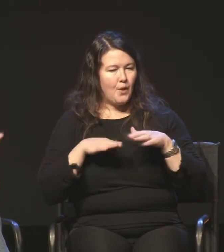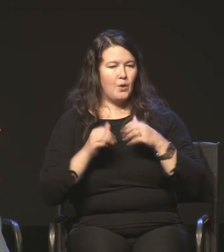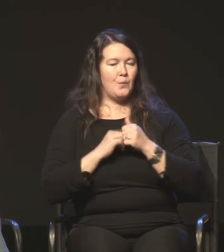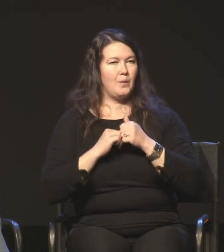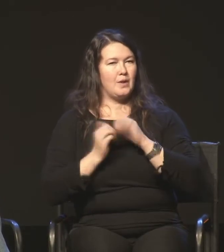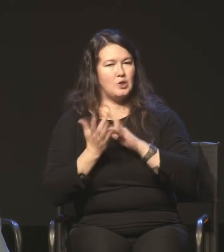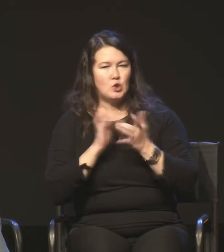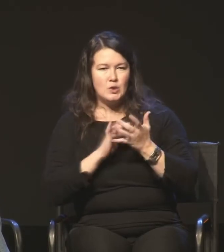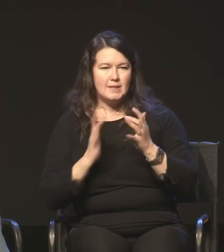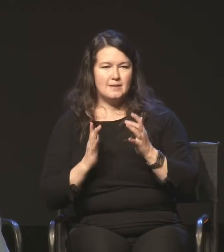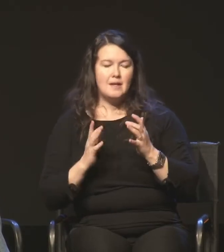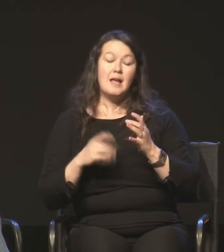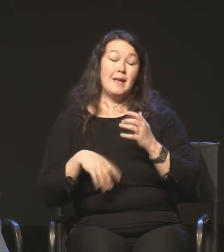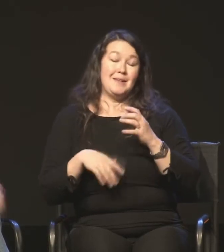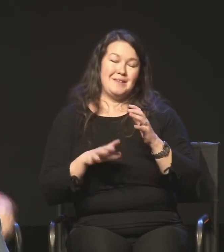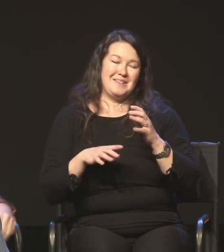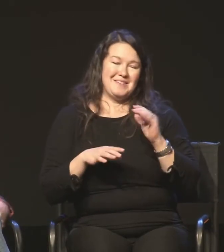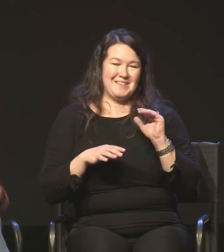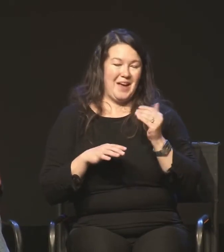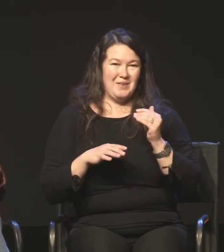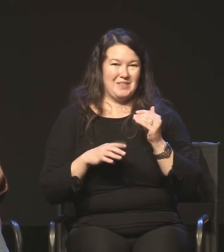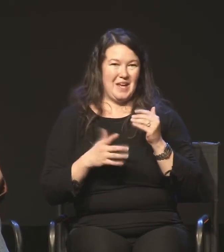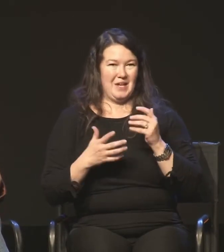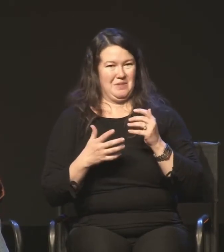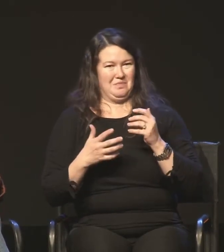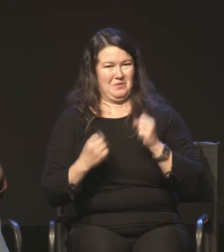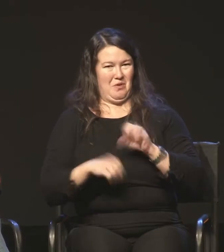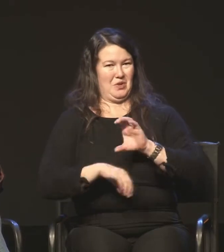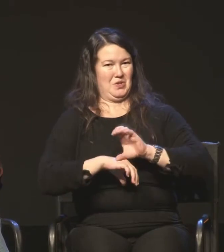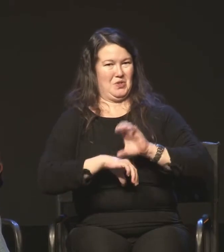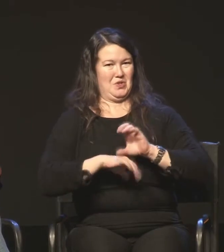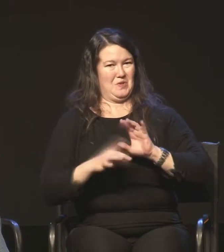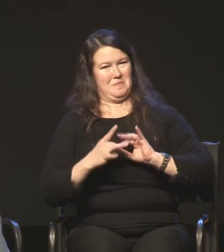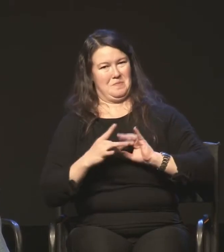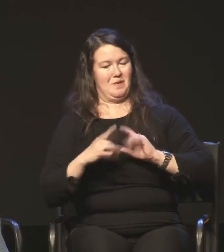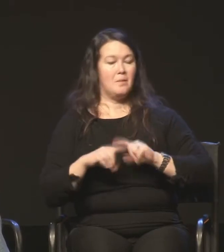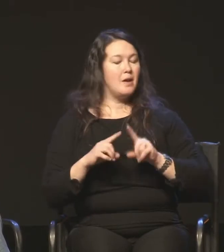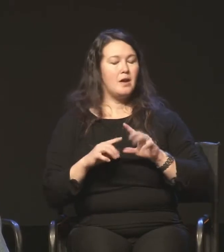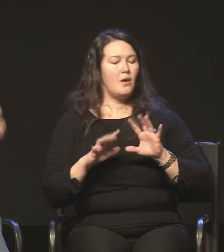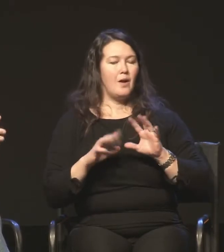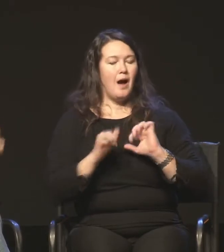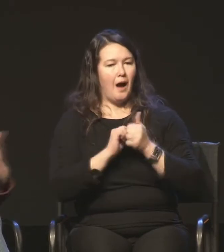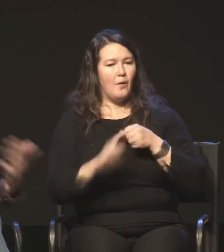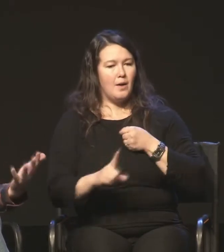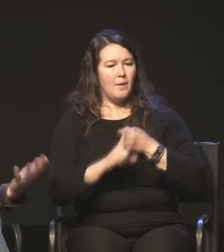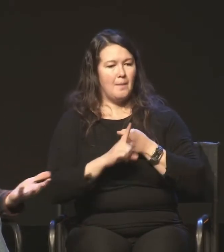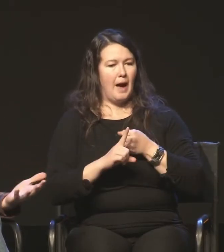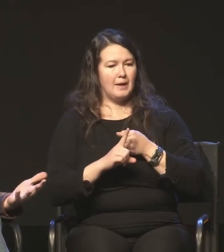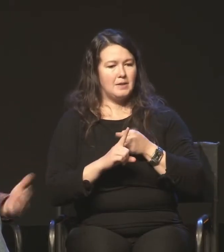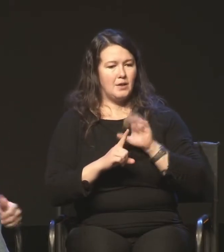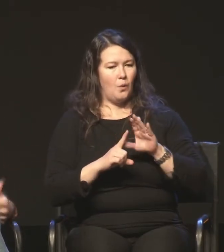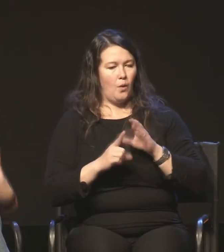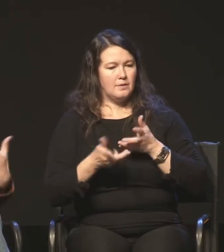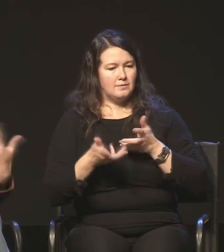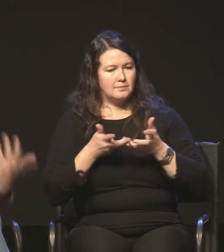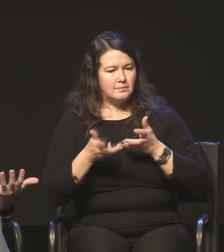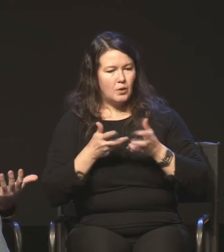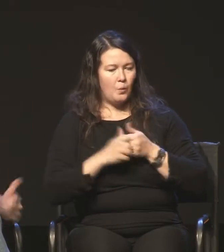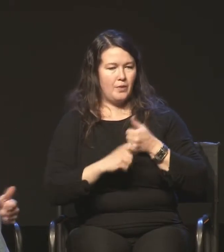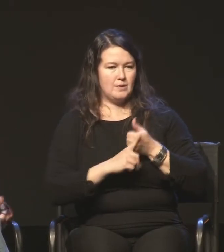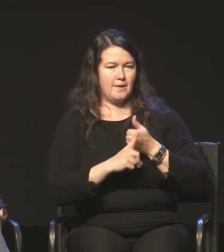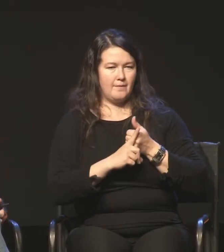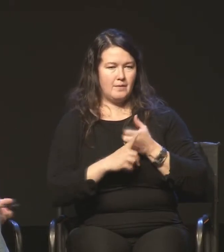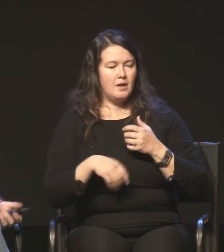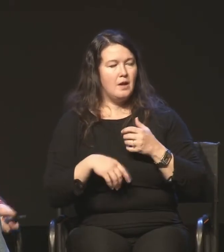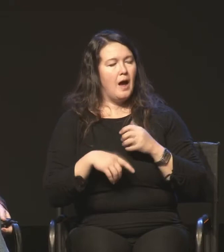a super churchy way of saying it, but I think there's some truth to that. Like, how that can actually impact and affect that. And as you think about your own life, how are you living